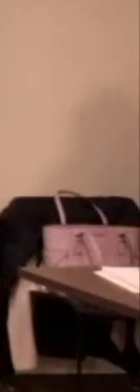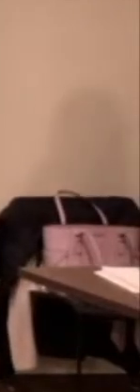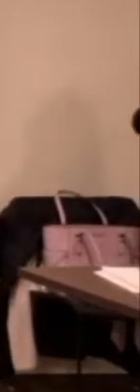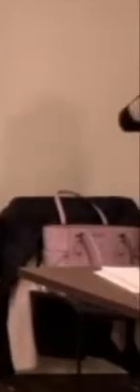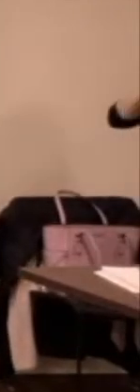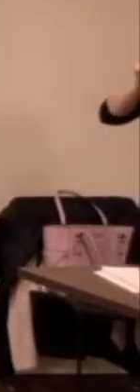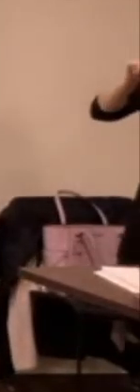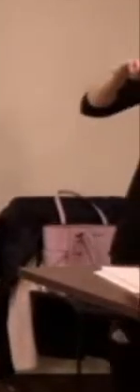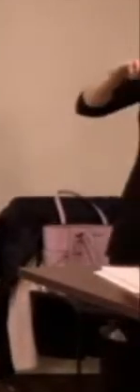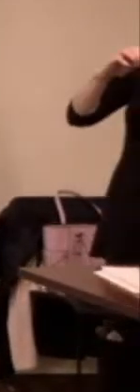right.